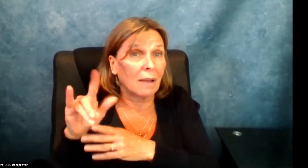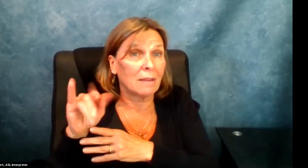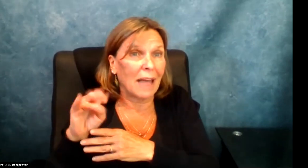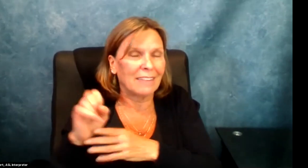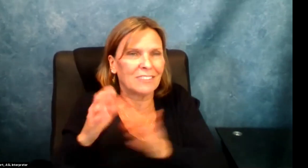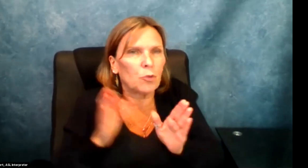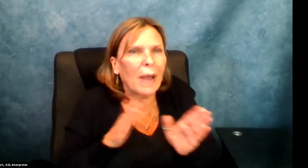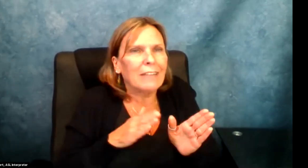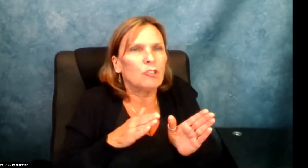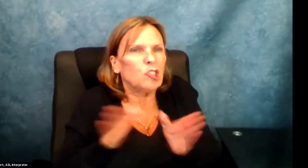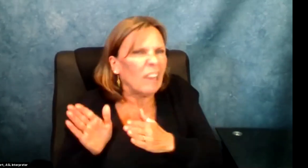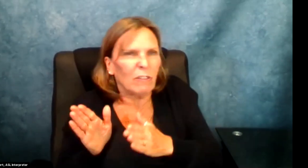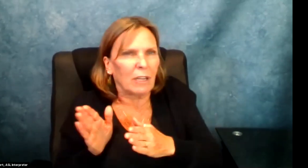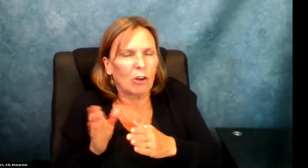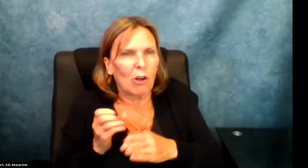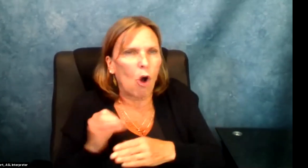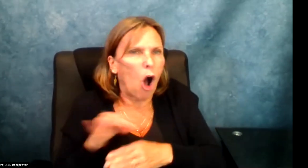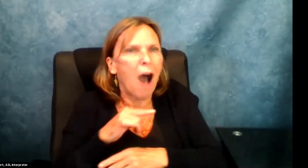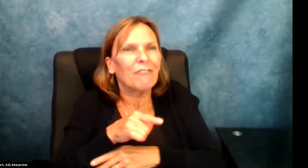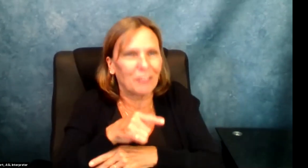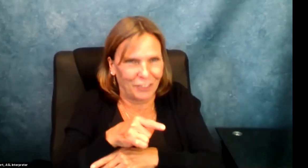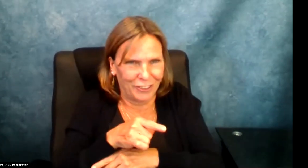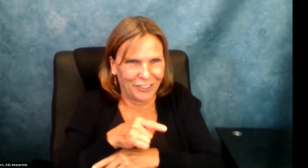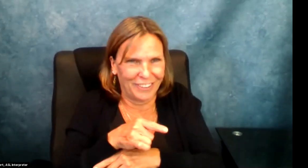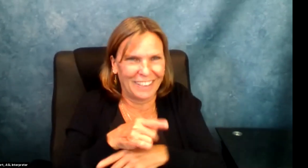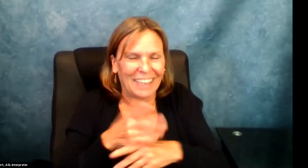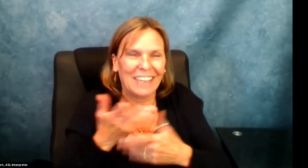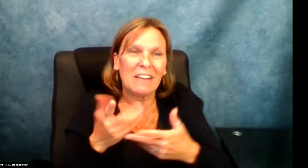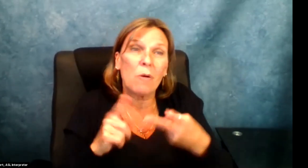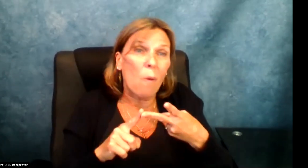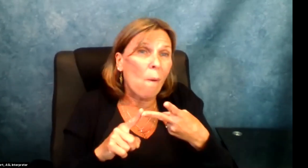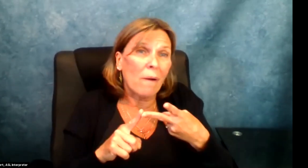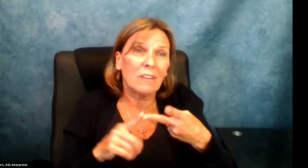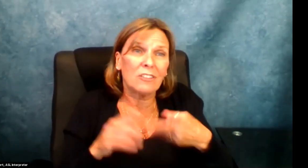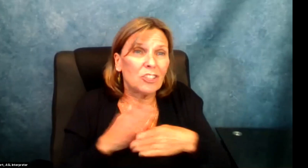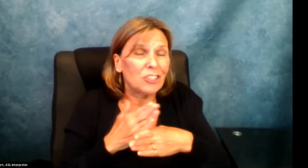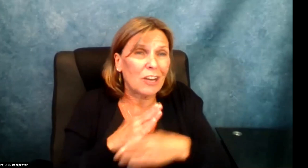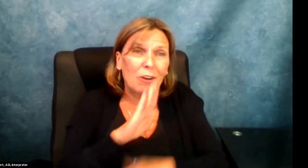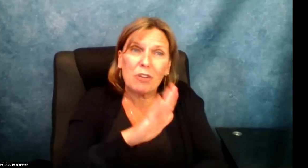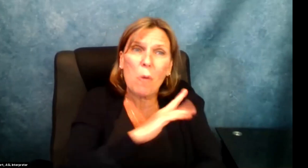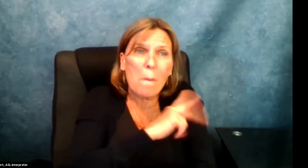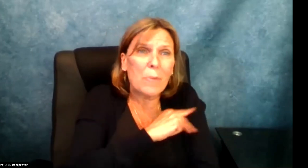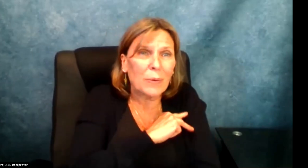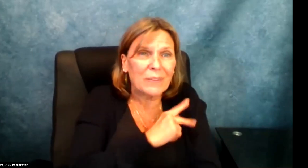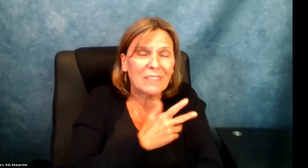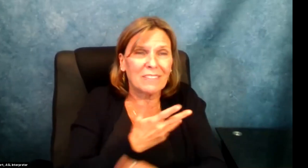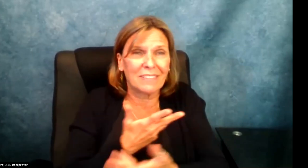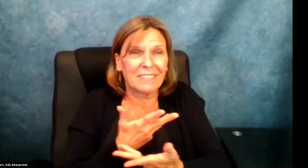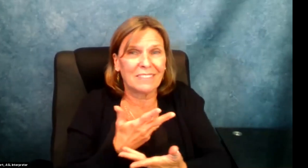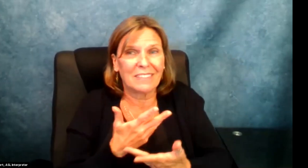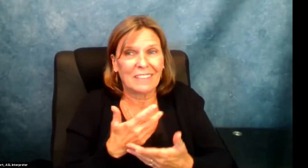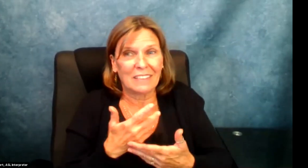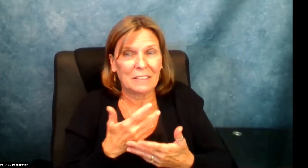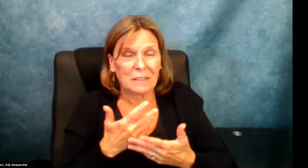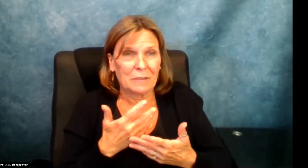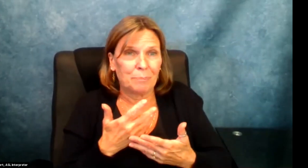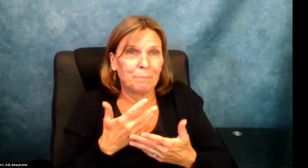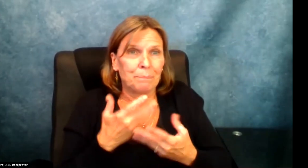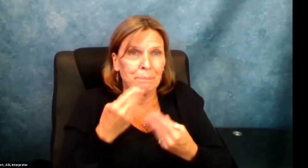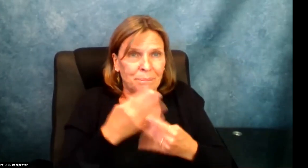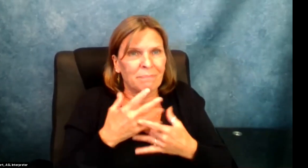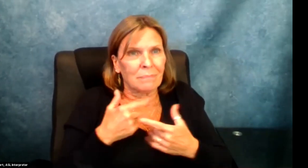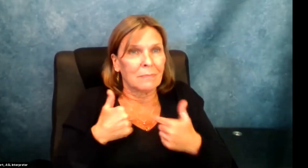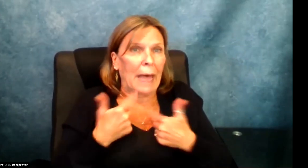little bit. And then I think, always sharing your own personal information about where you're at can help open up the conversation for other